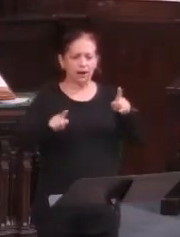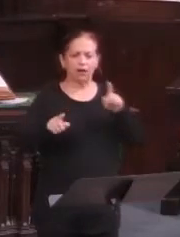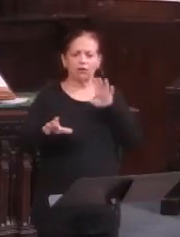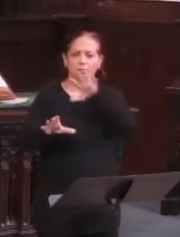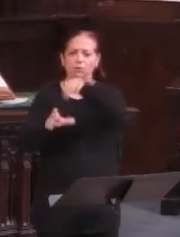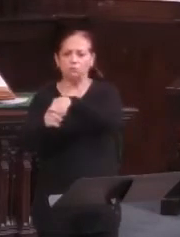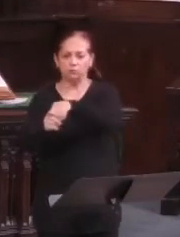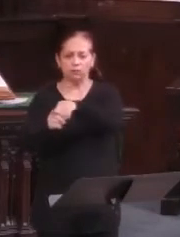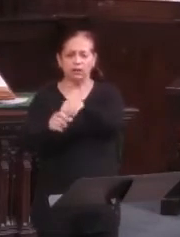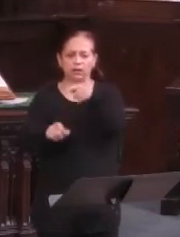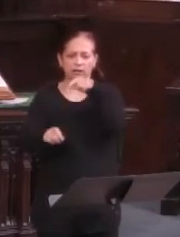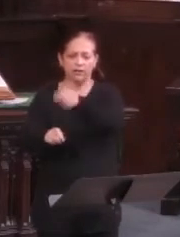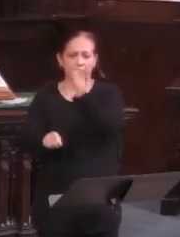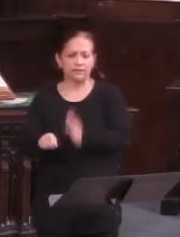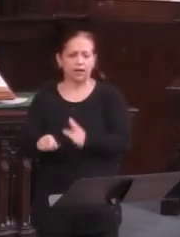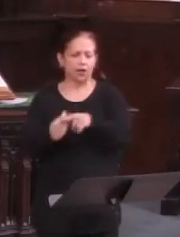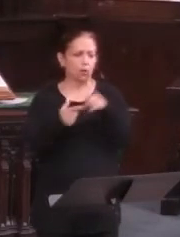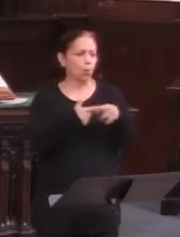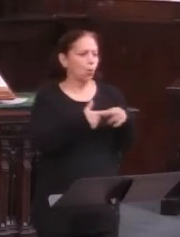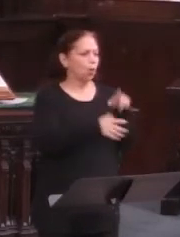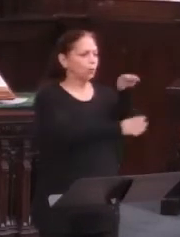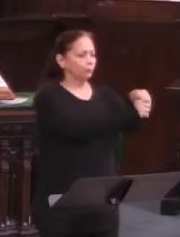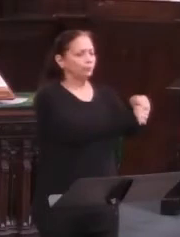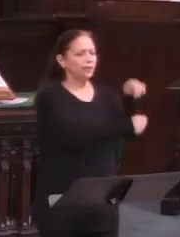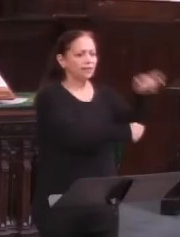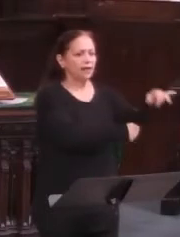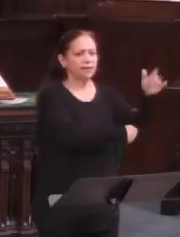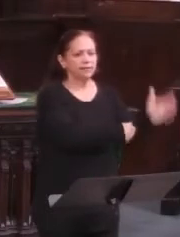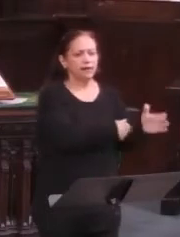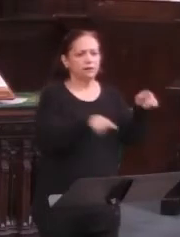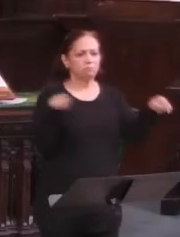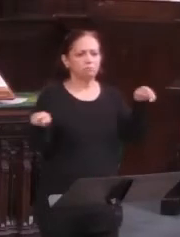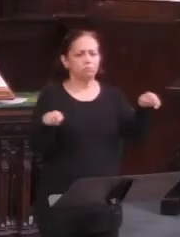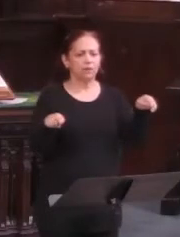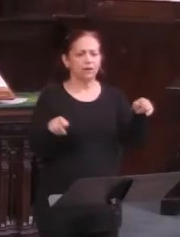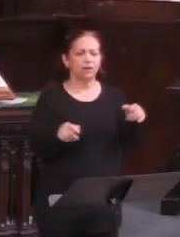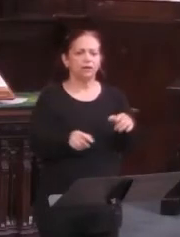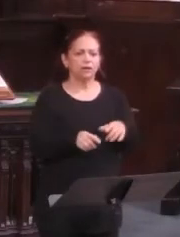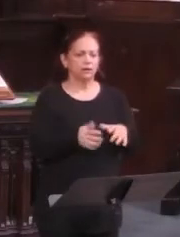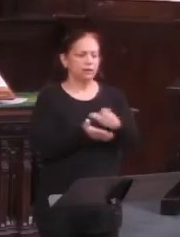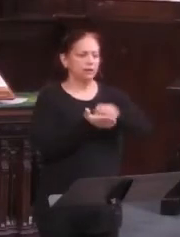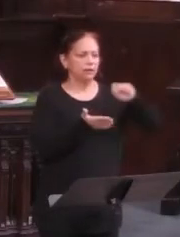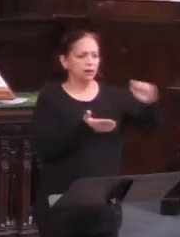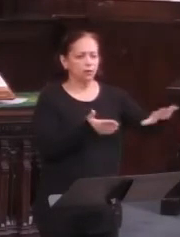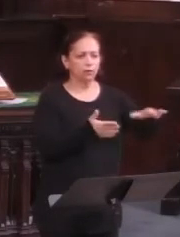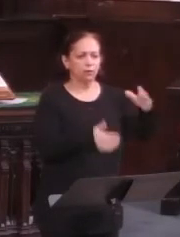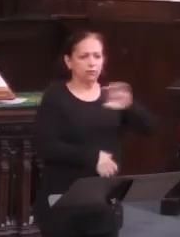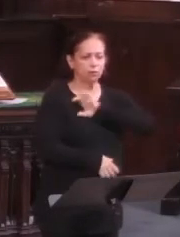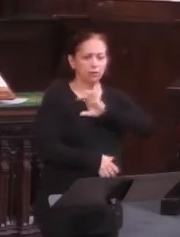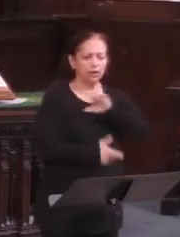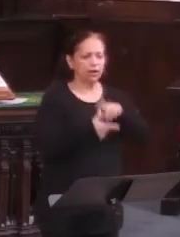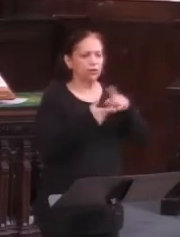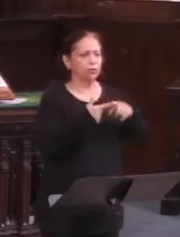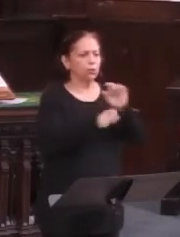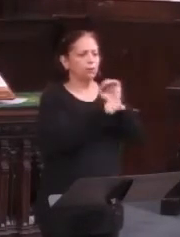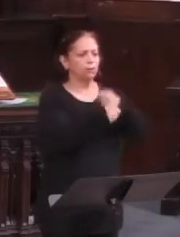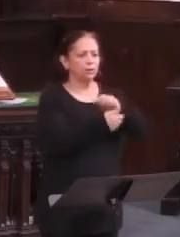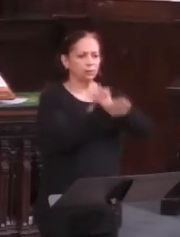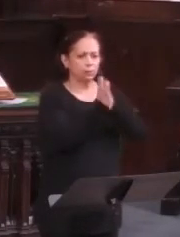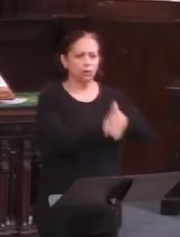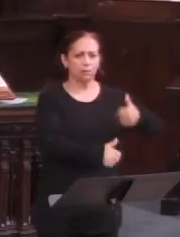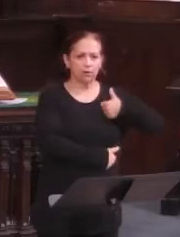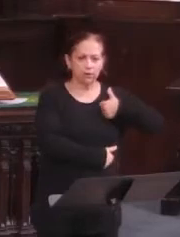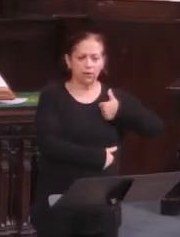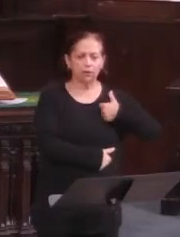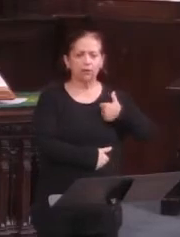side or the other. Abolish the police or militarize the police. No gun regulation